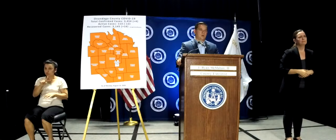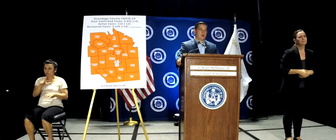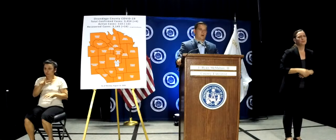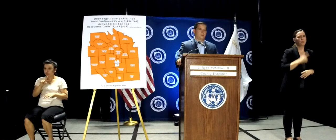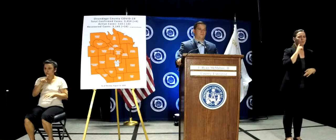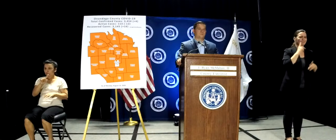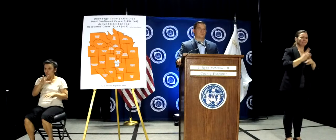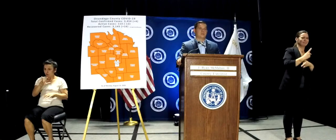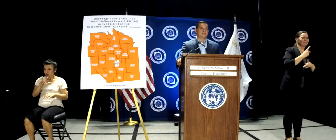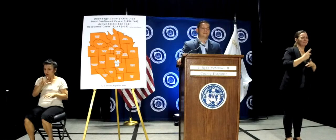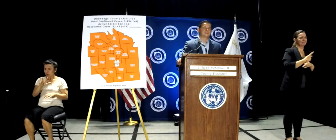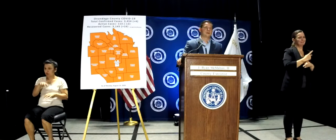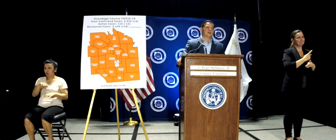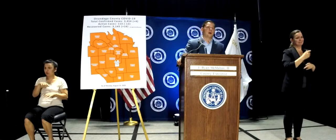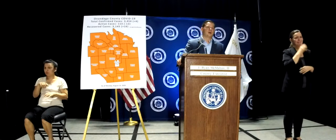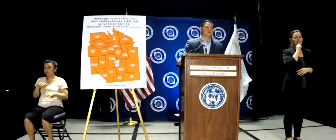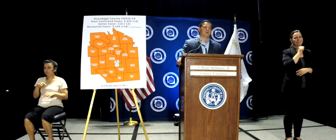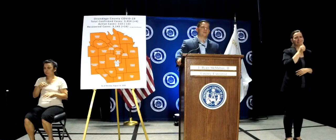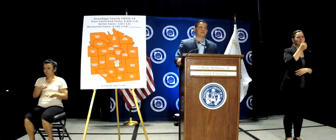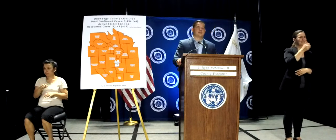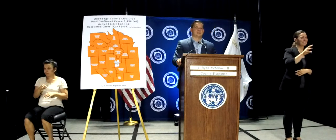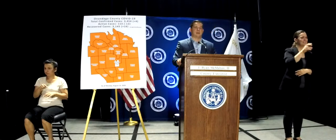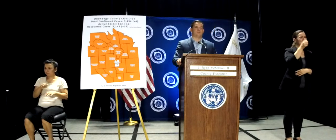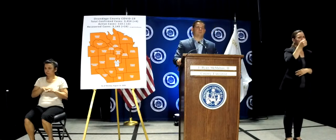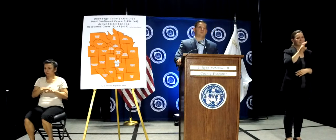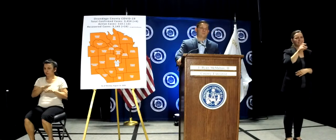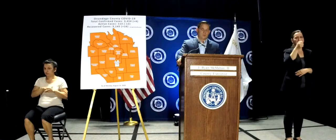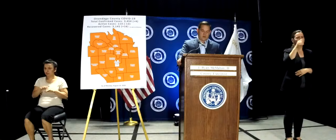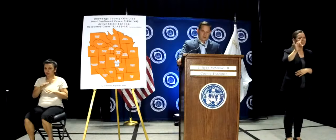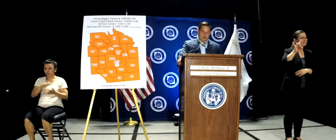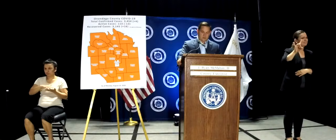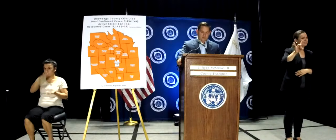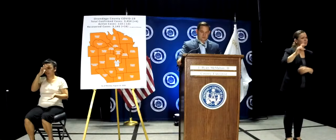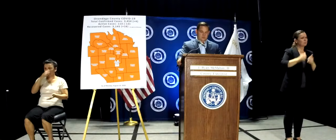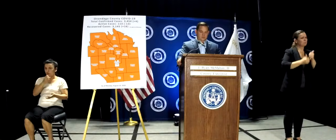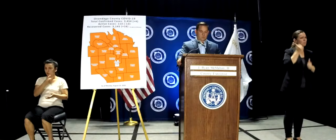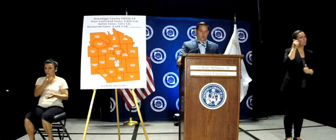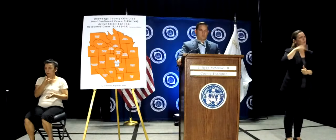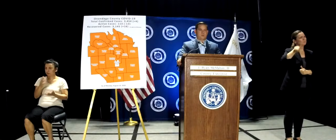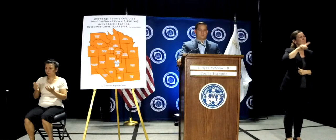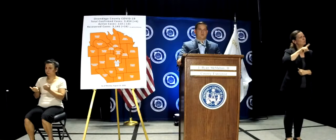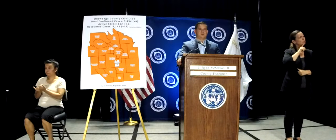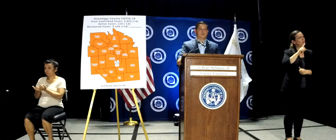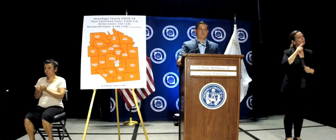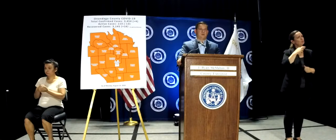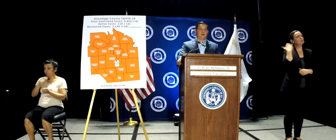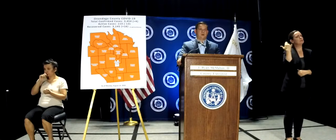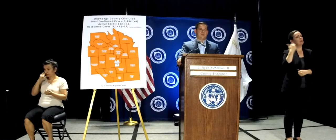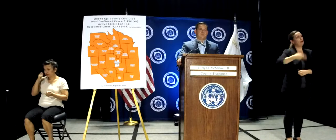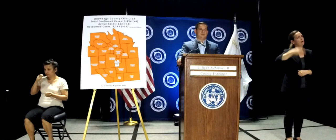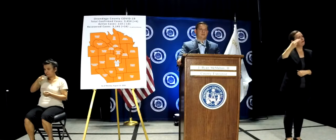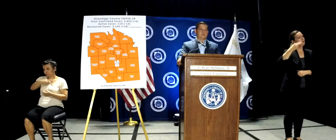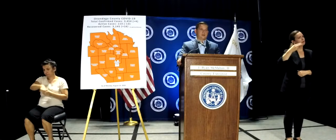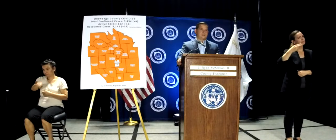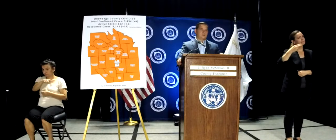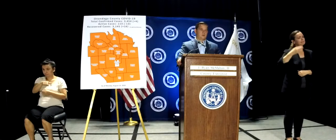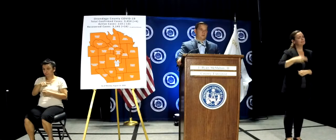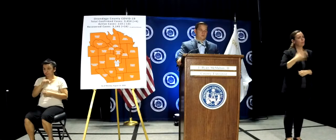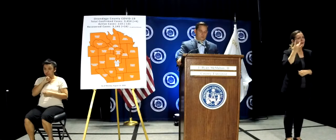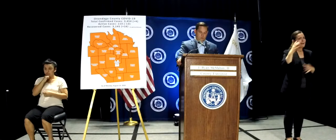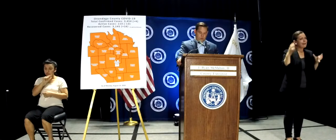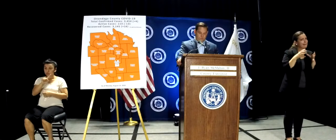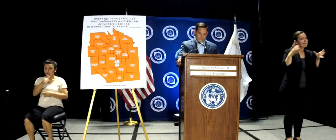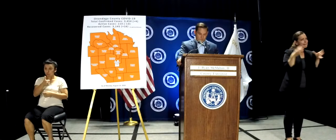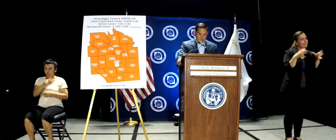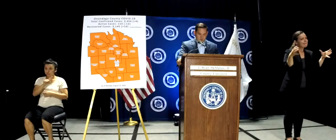18-year-old kids. So let's test them, and let's work with the districts to get these kids tested going